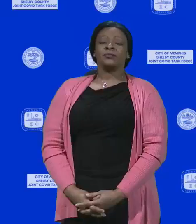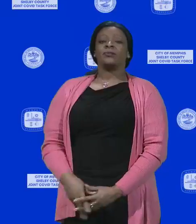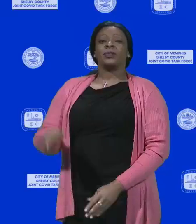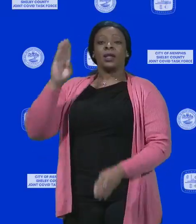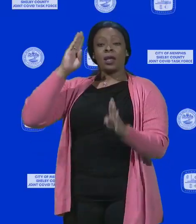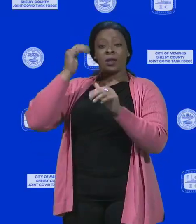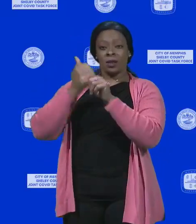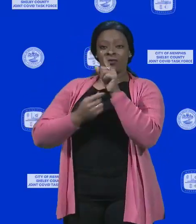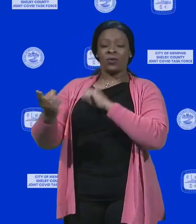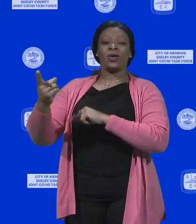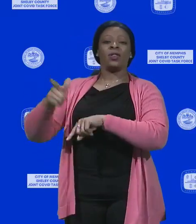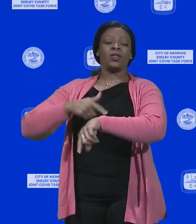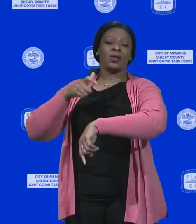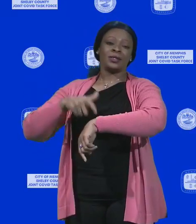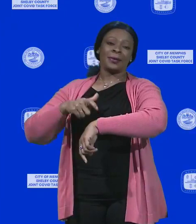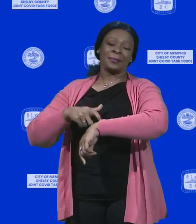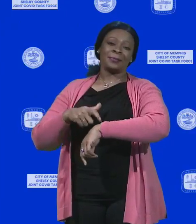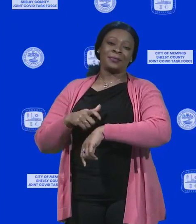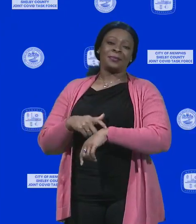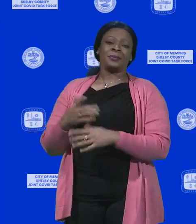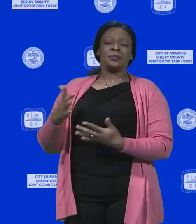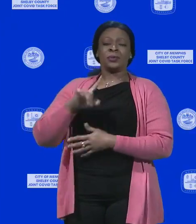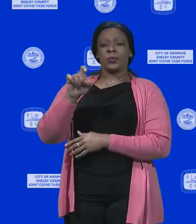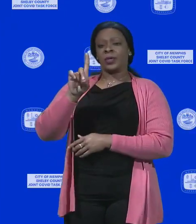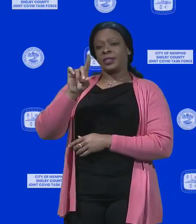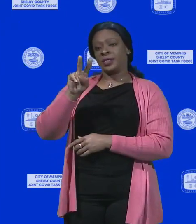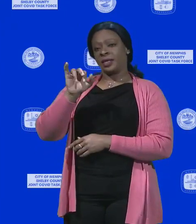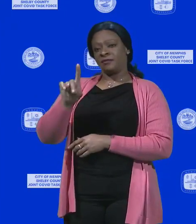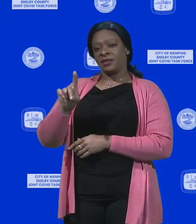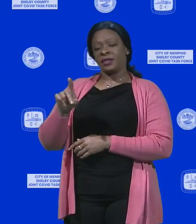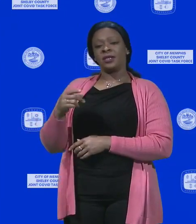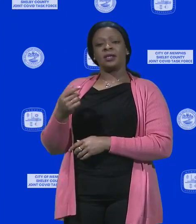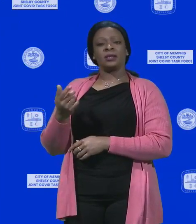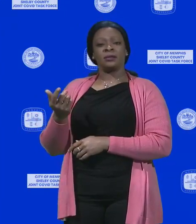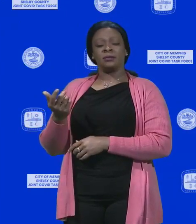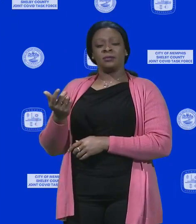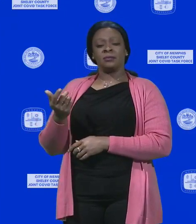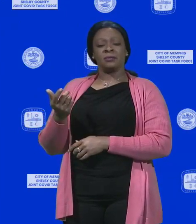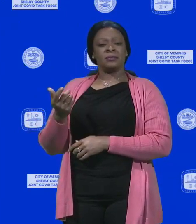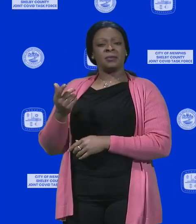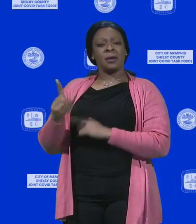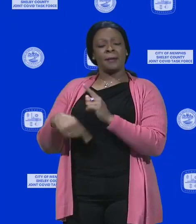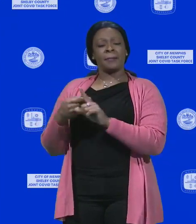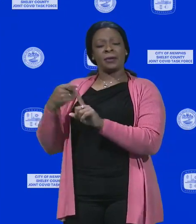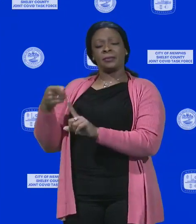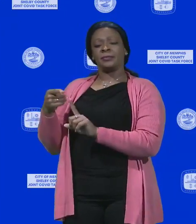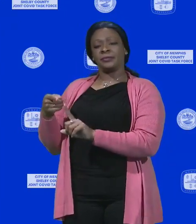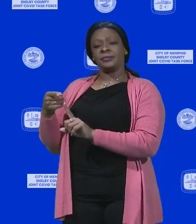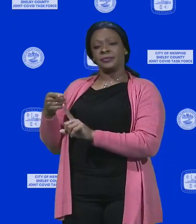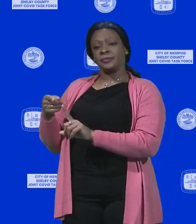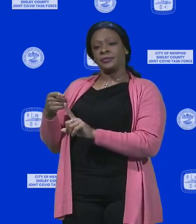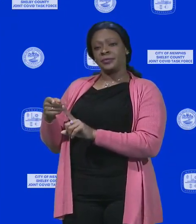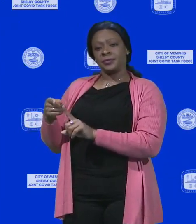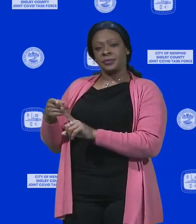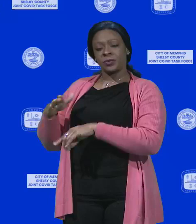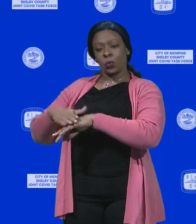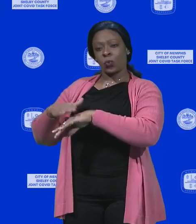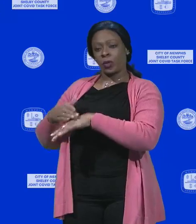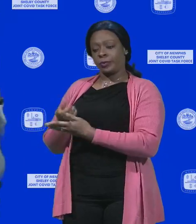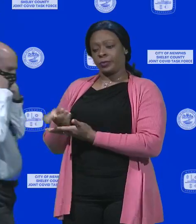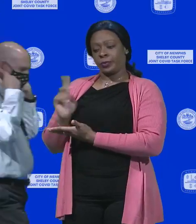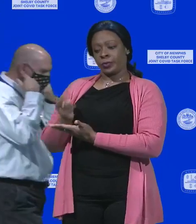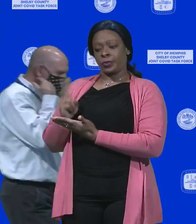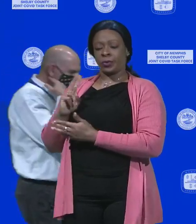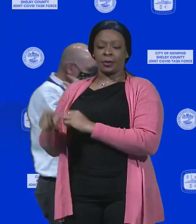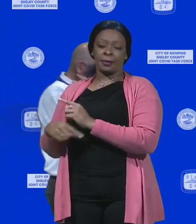Hello, everyone. Long time. Question for David. I doing a little story today about I know this warning came out a couple weeks ago